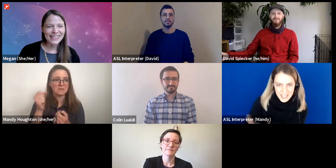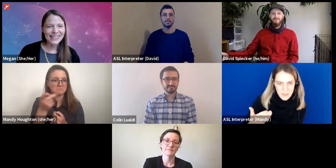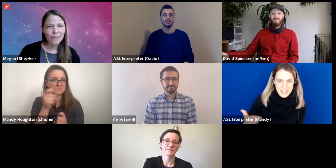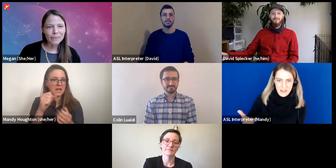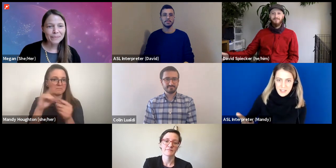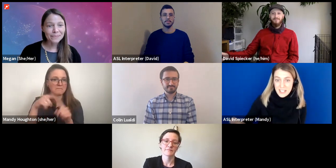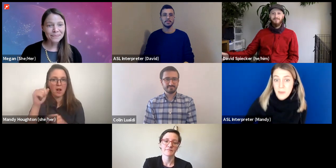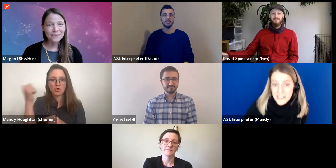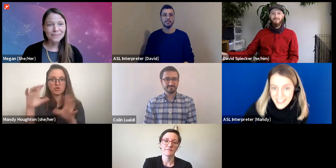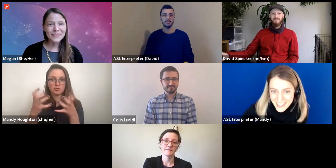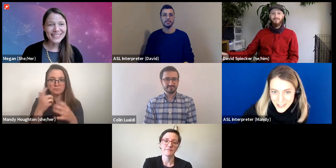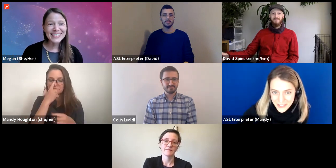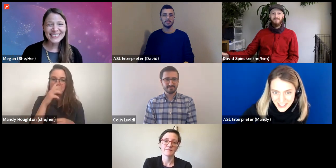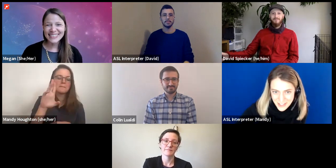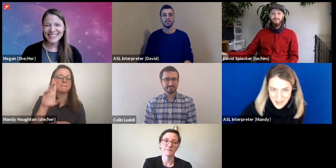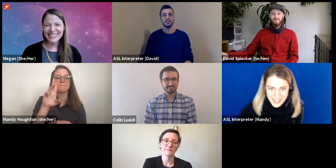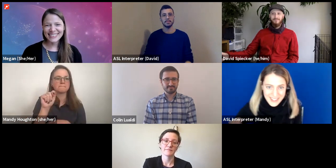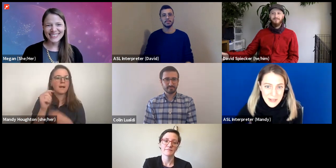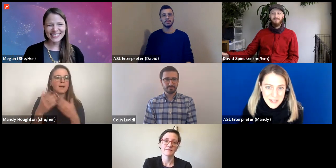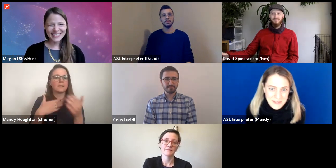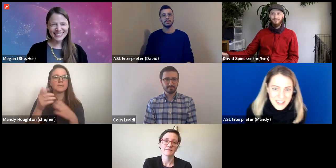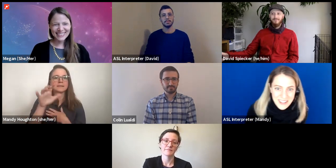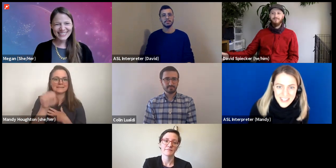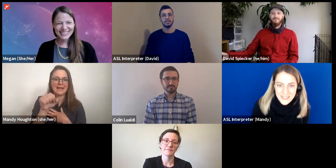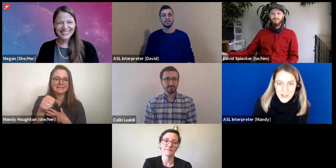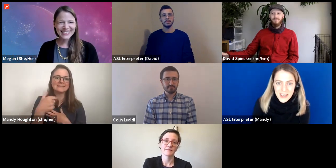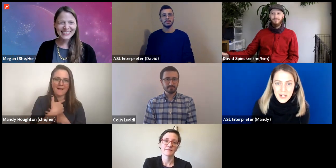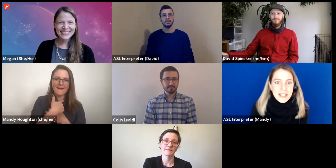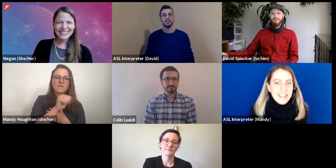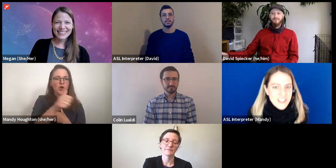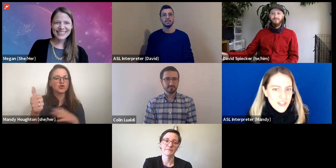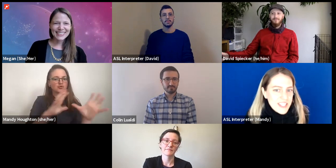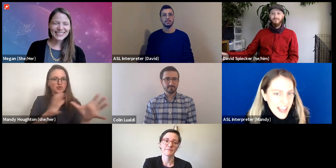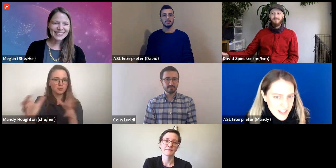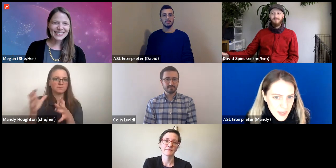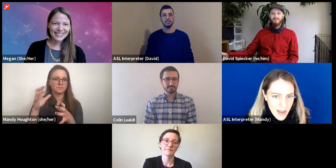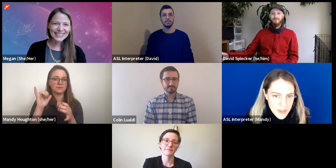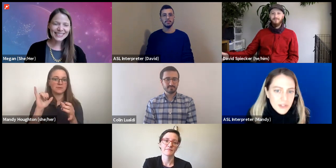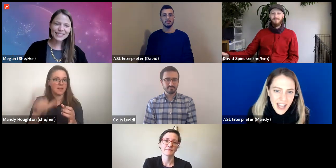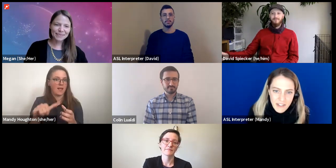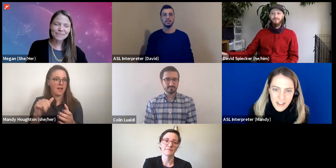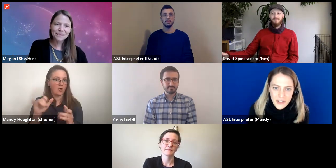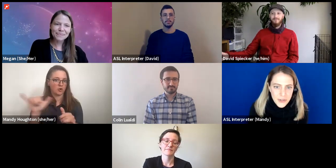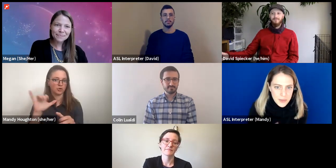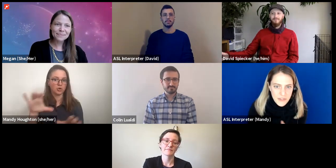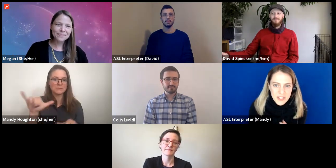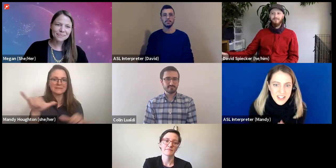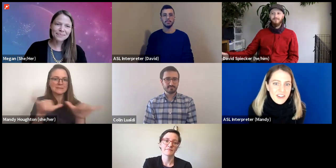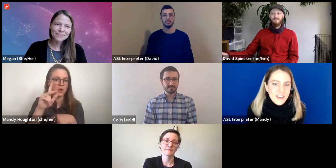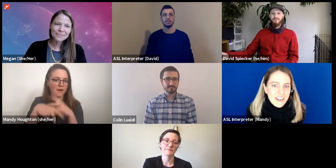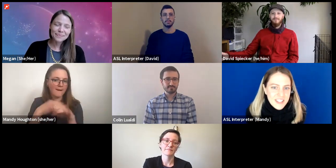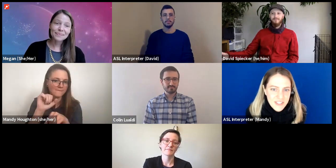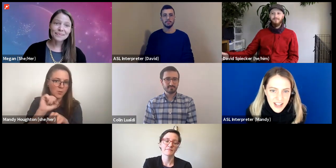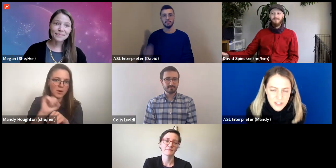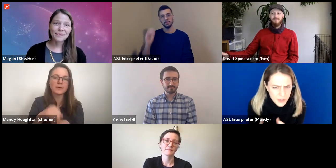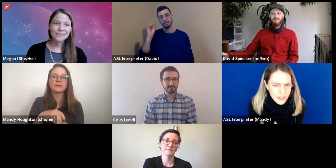Yeah, I can speak to that one, at least part of it, and the two of you can chime in about some of the other work. But the answer is yes, we absolutely have other groups focusing on